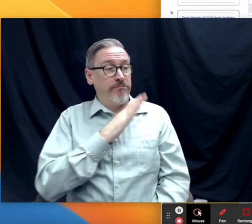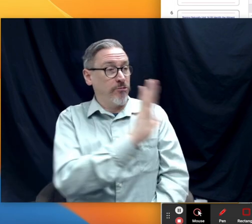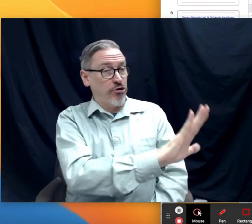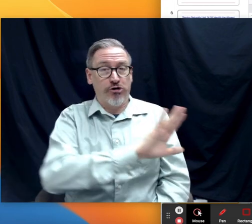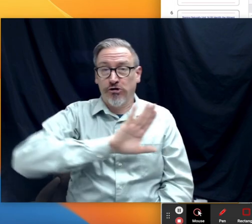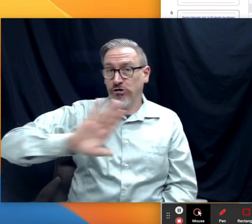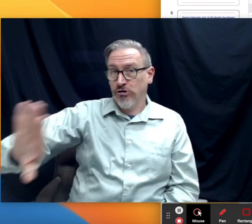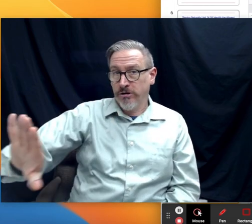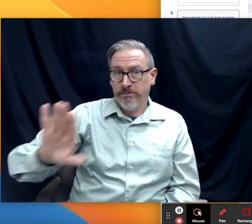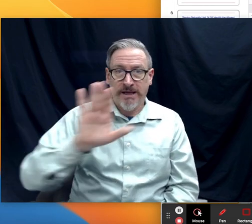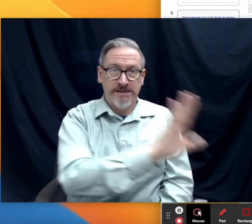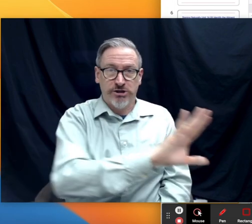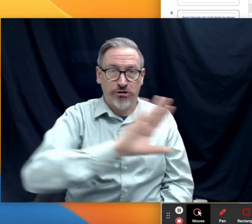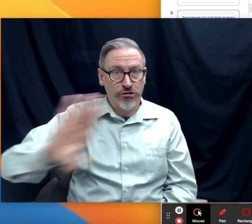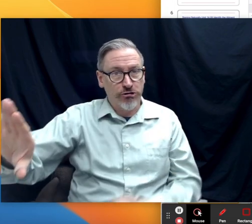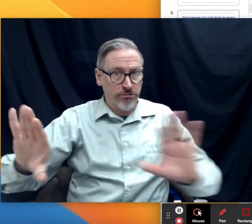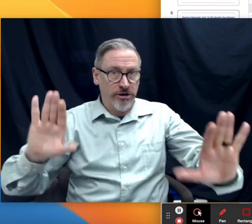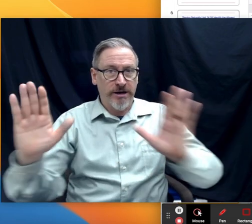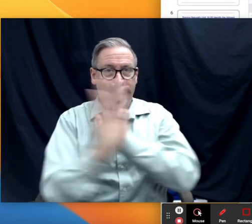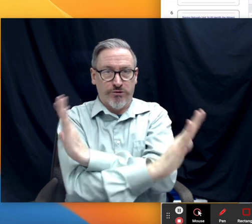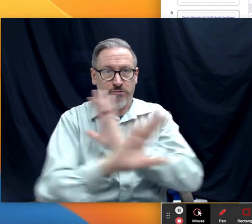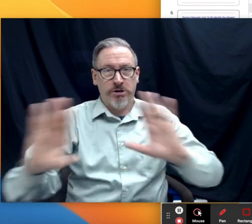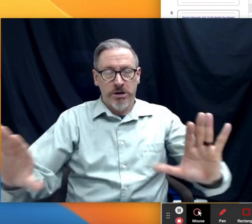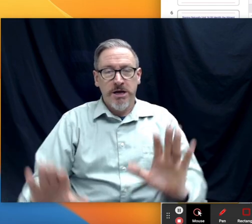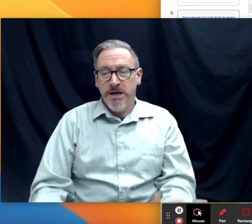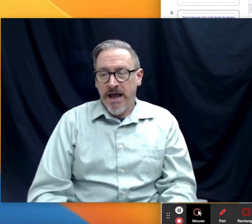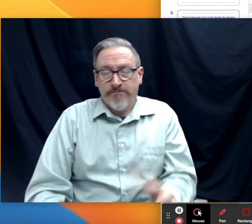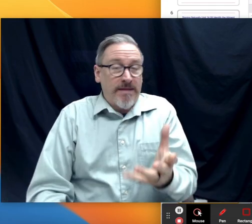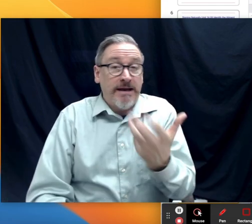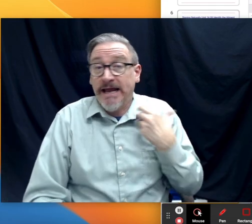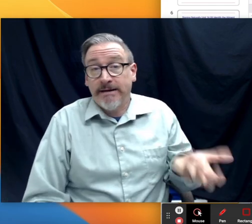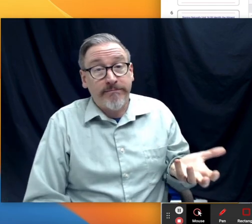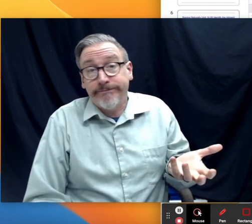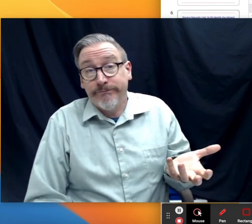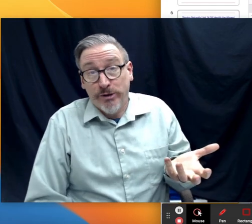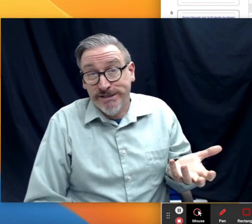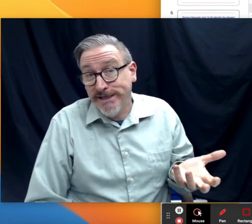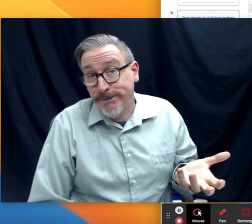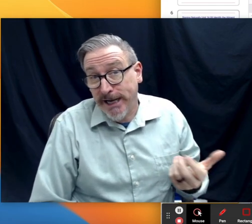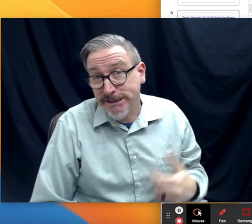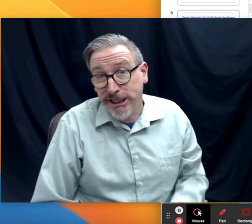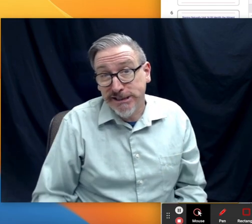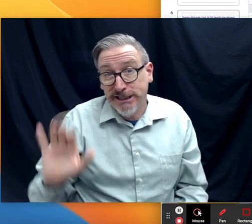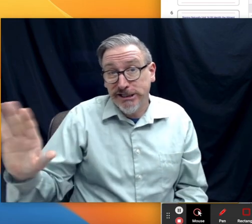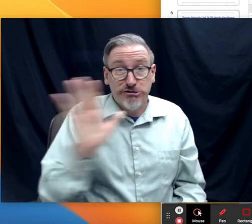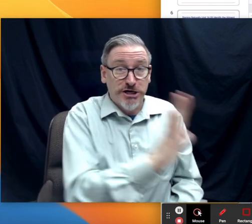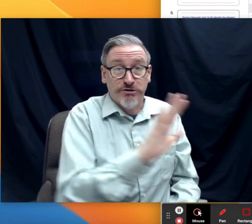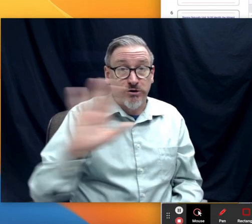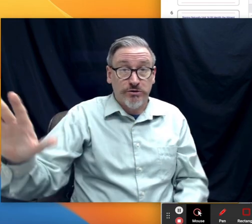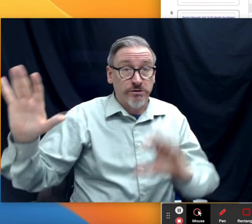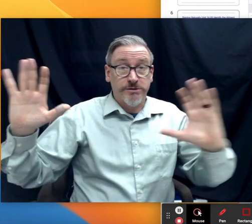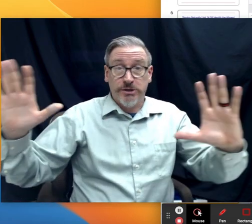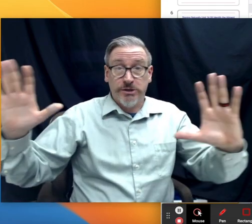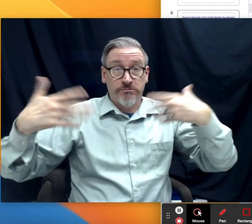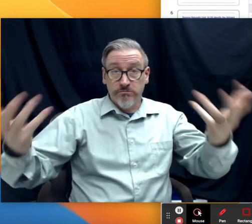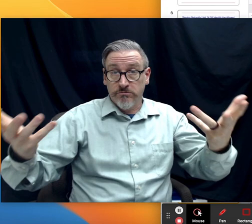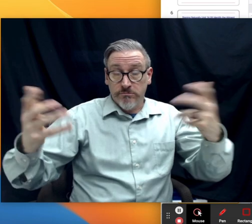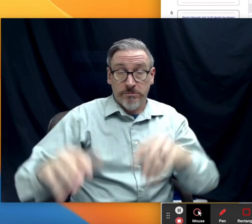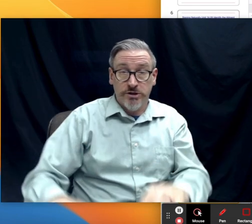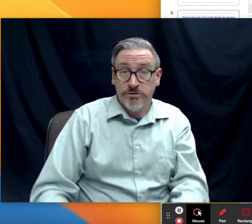My, her, his, her, right? And again, what's nice about ASL is that these are gender neutral. So